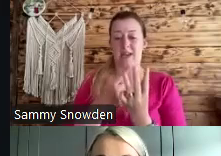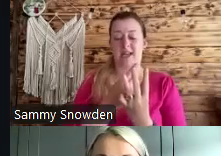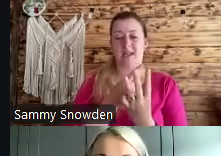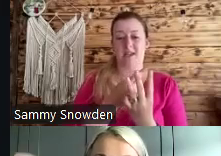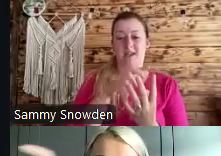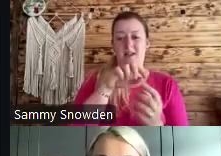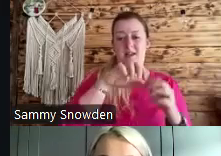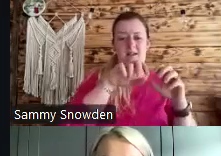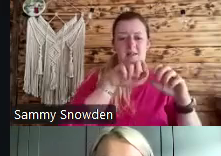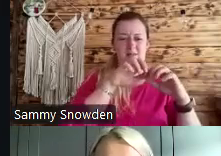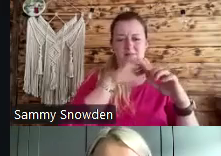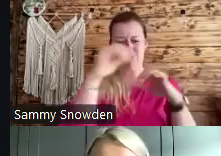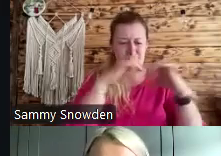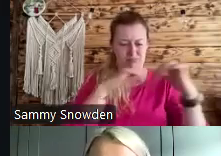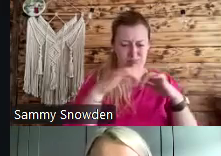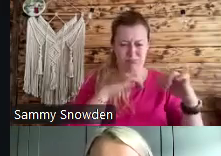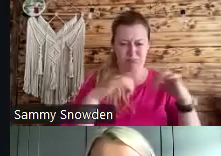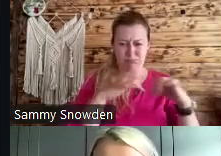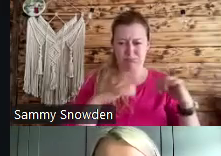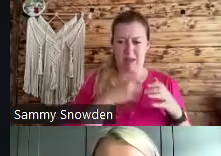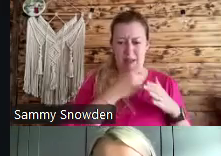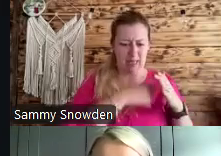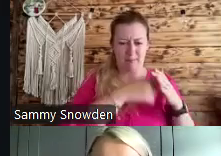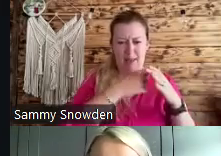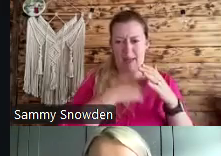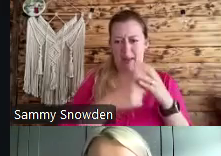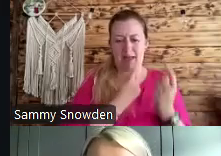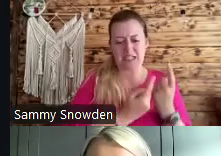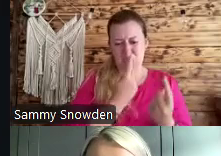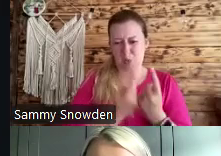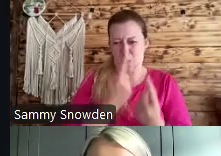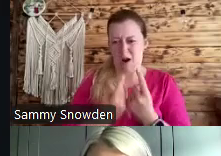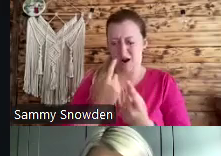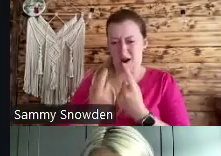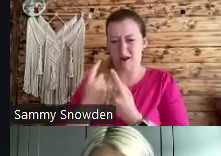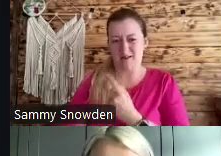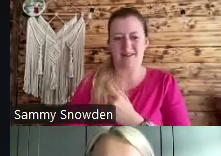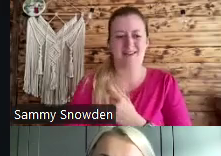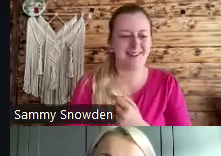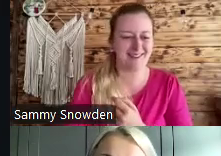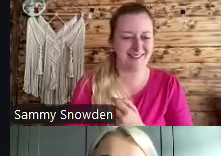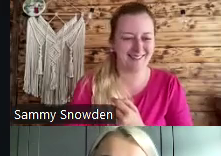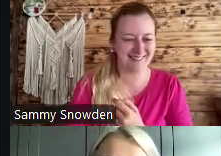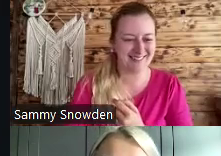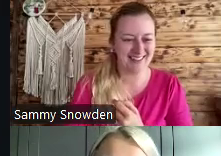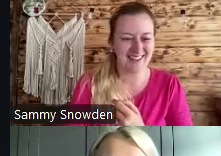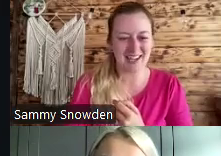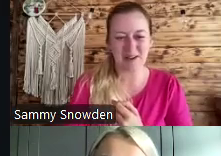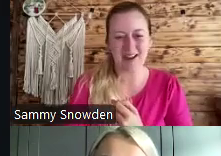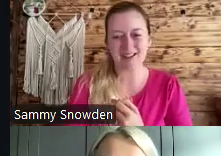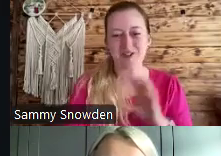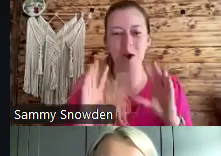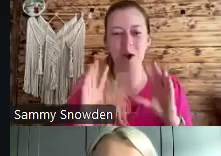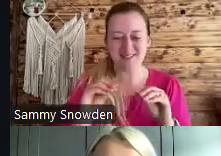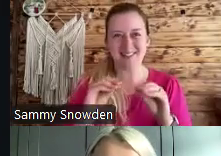on buying all the products individually, and Sammy might be able to remember how much it came to. Can you remember?